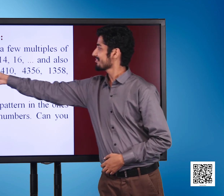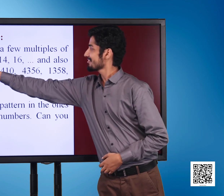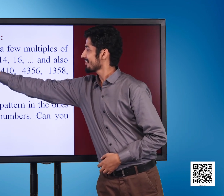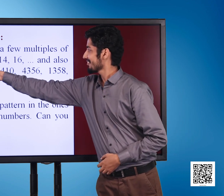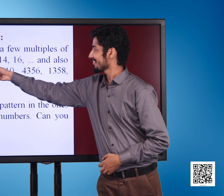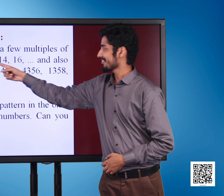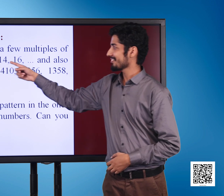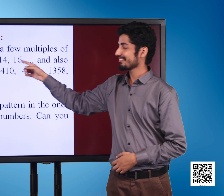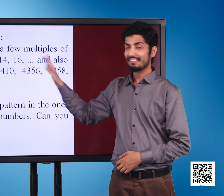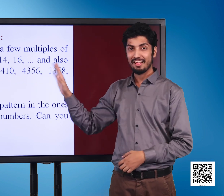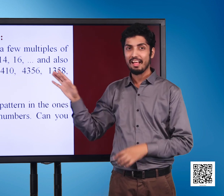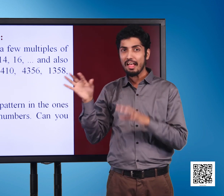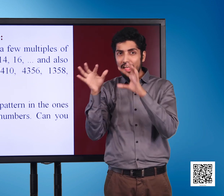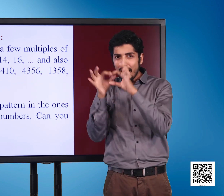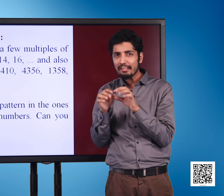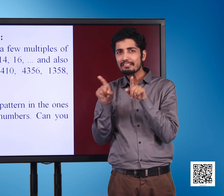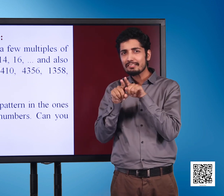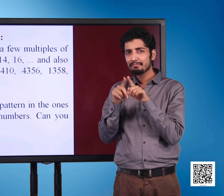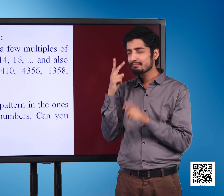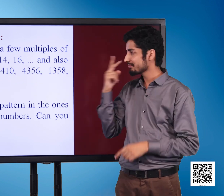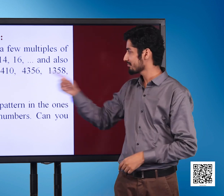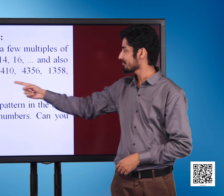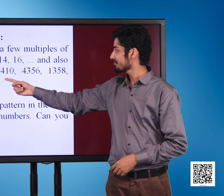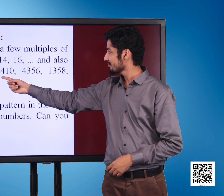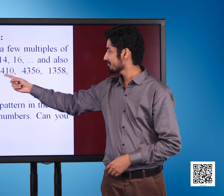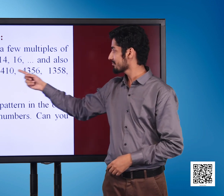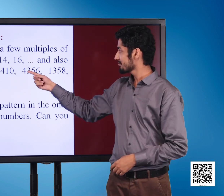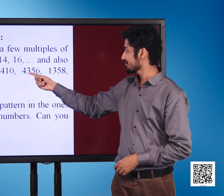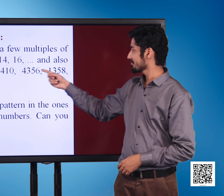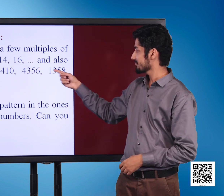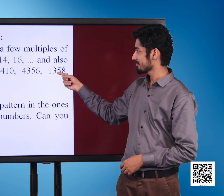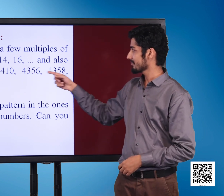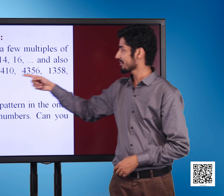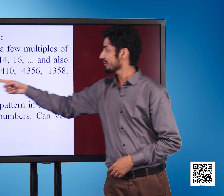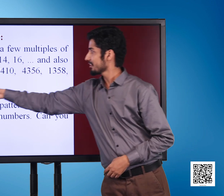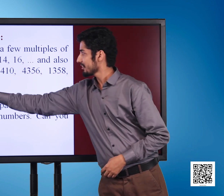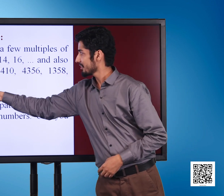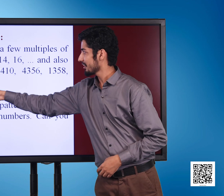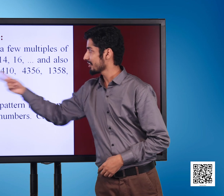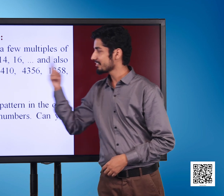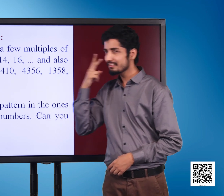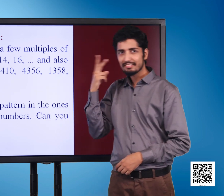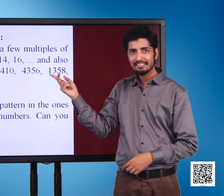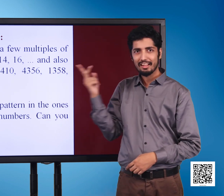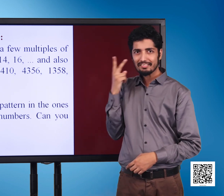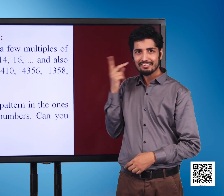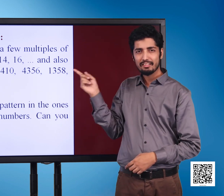10, 12, 14, 16, and so on, and also numbers like 2410,